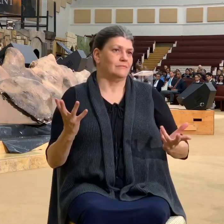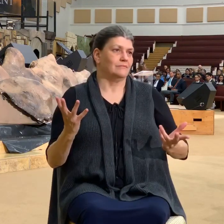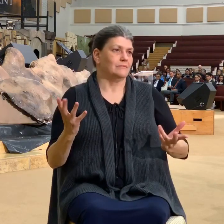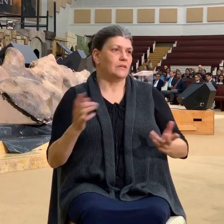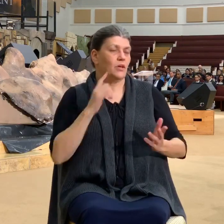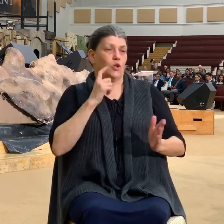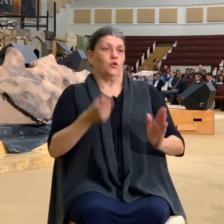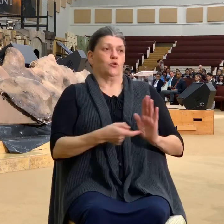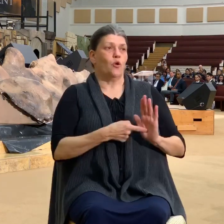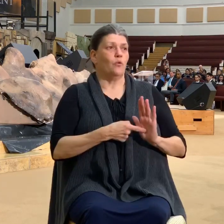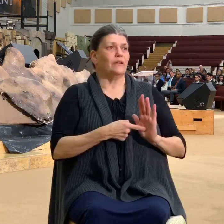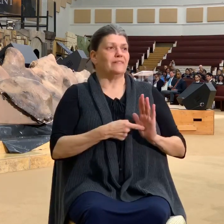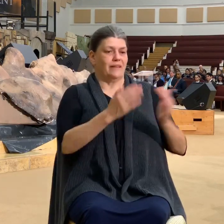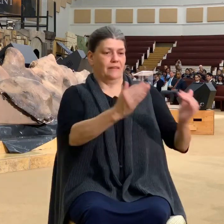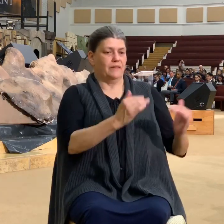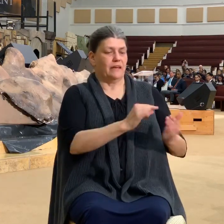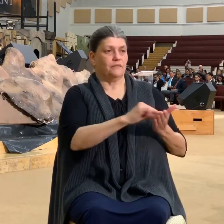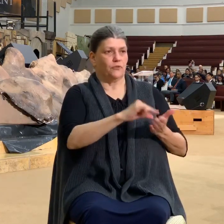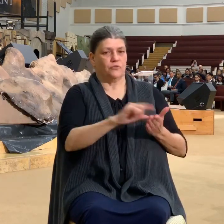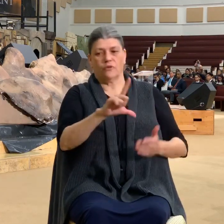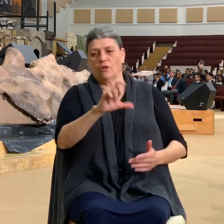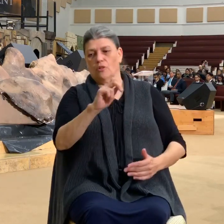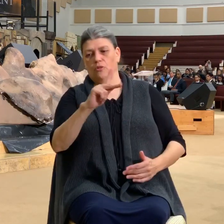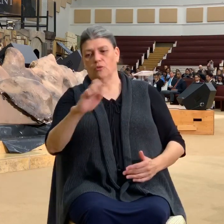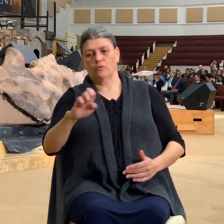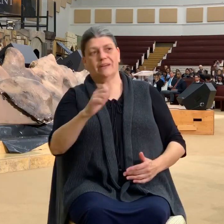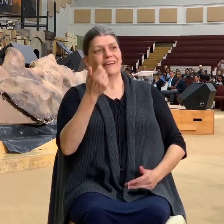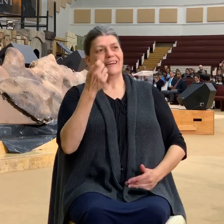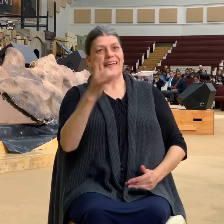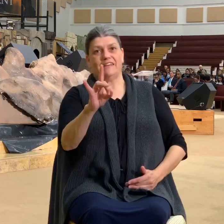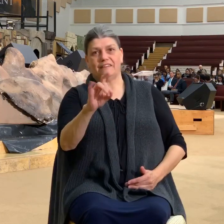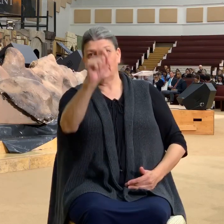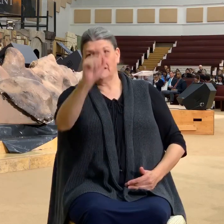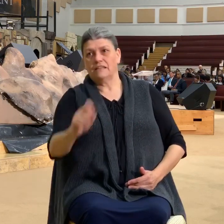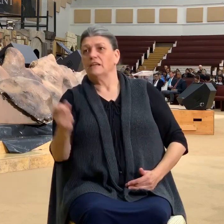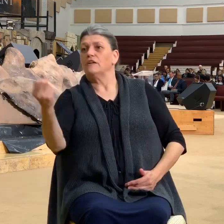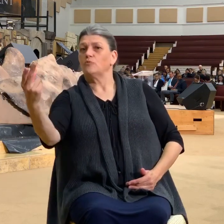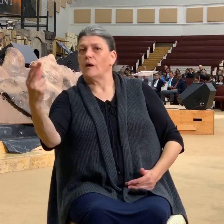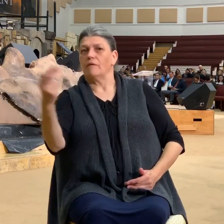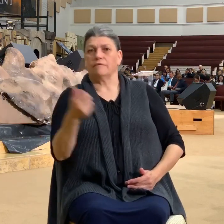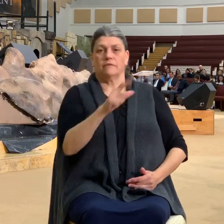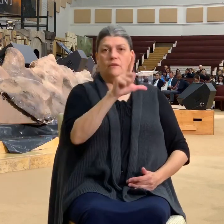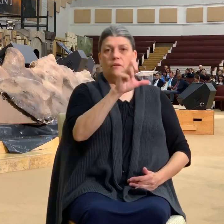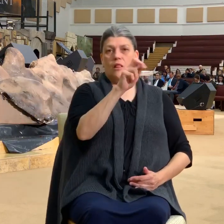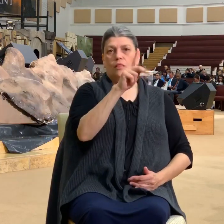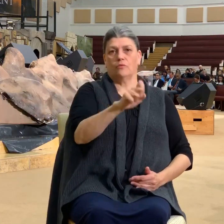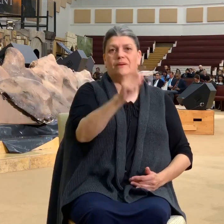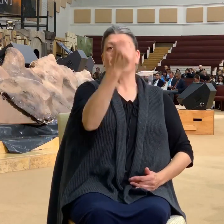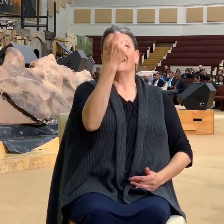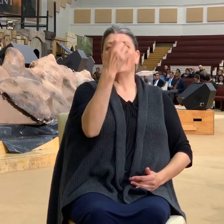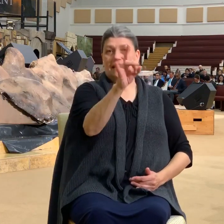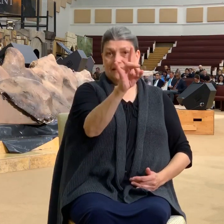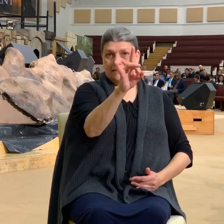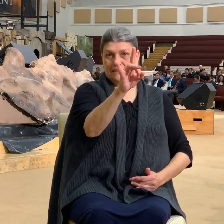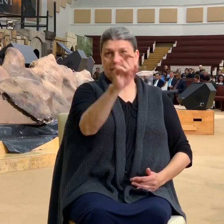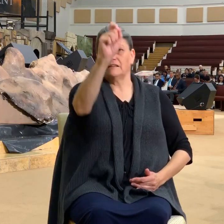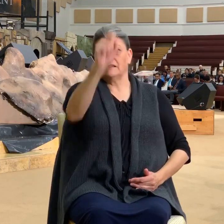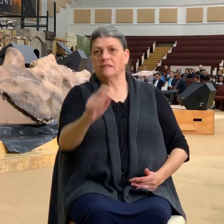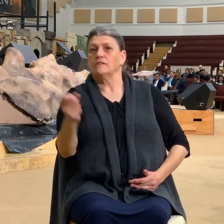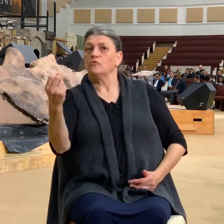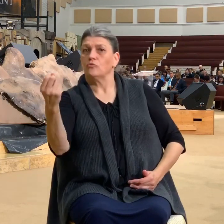Notice this next verse, Luke 18 and 12, if you want to mark it. If you want to go there real quickly. Luke 18,